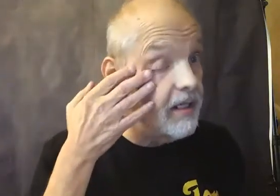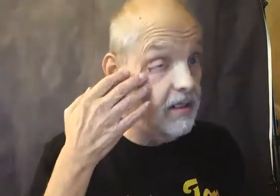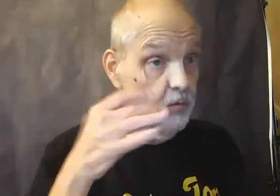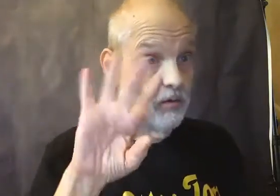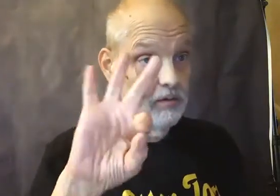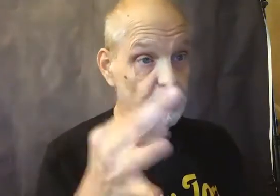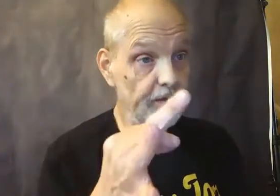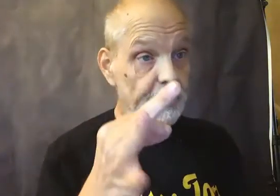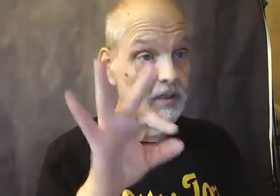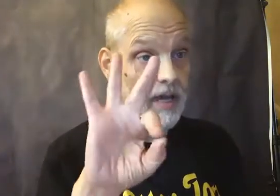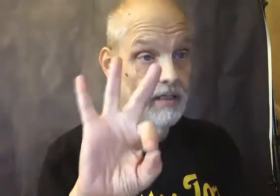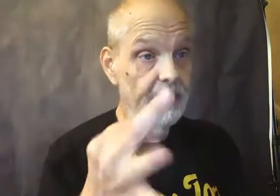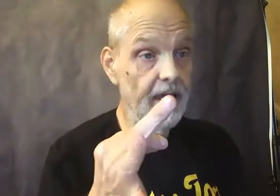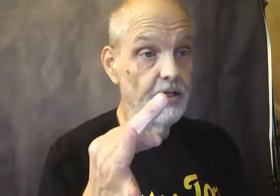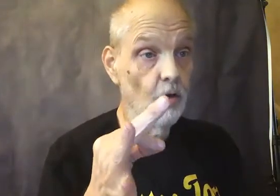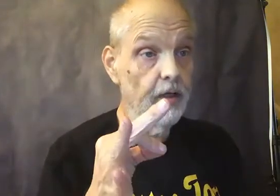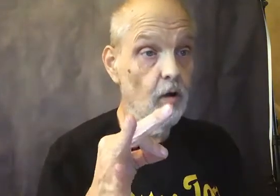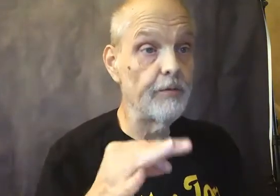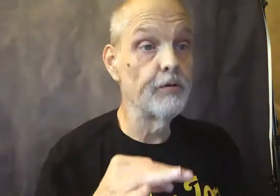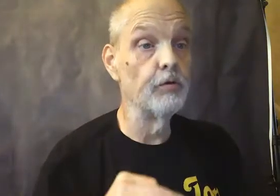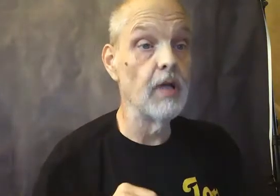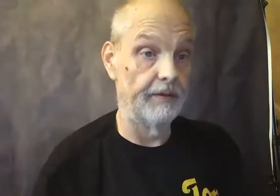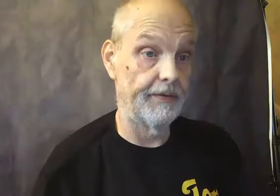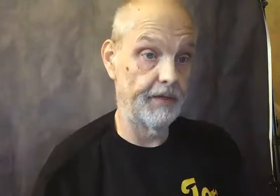and twisting the hand like that. You can only go up through ninth.